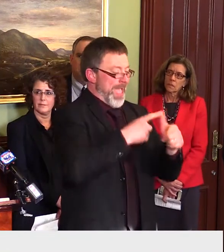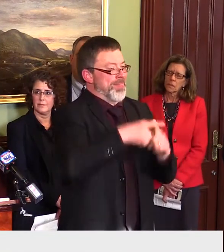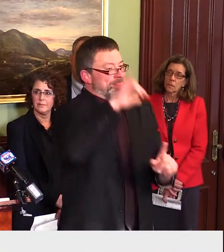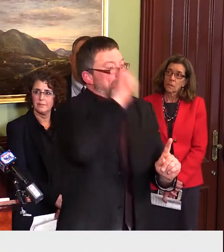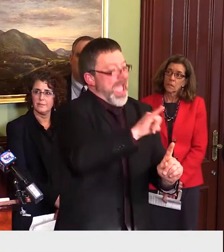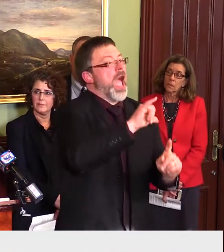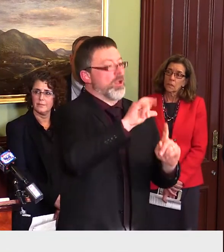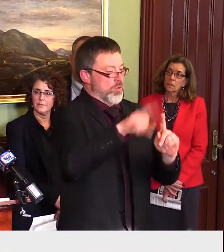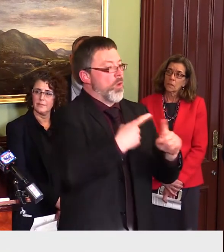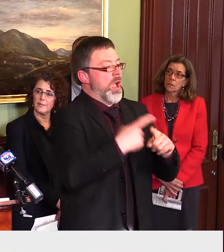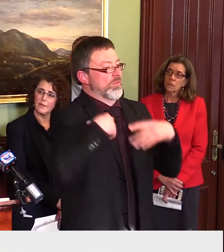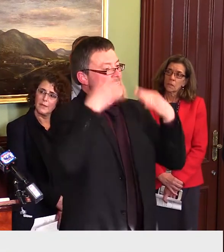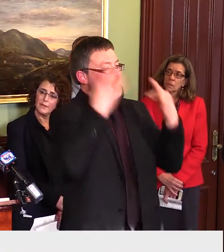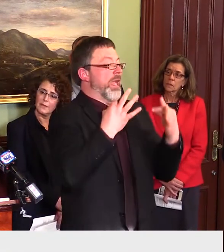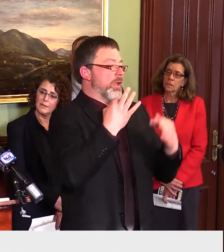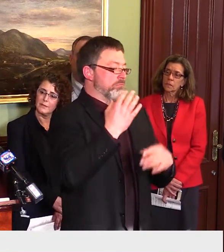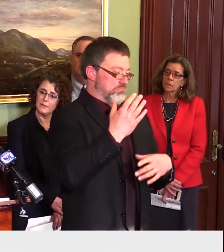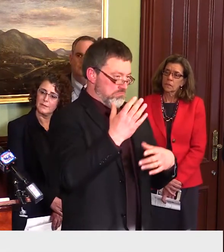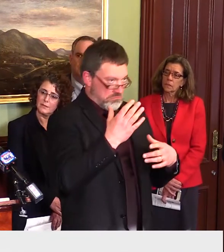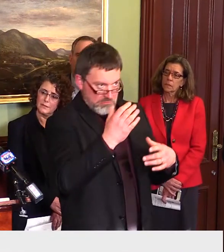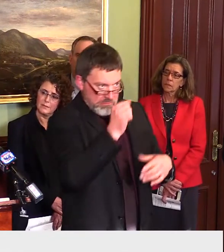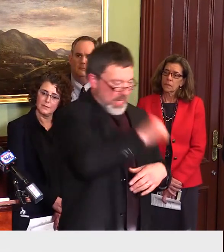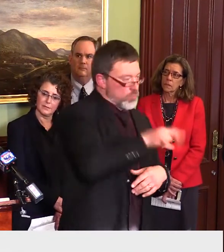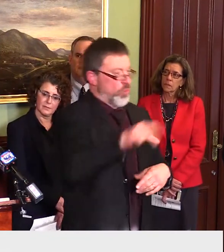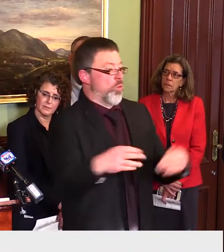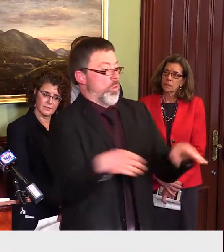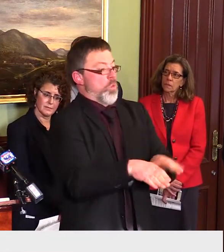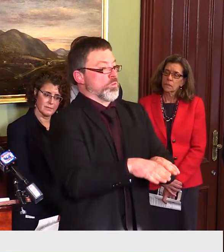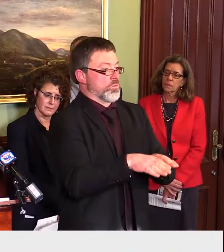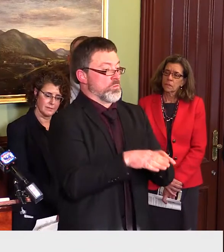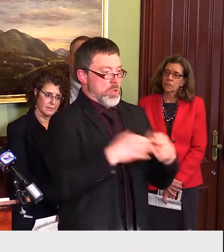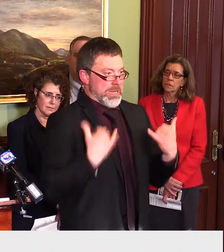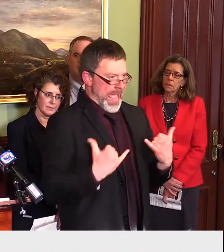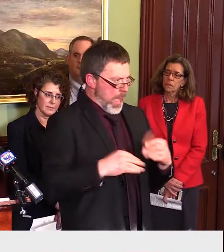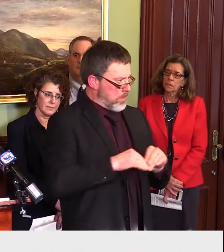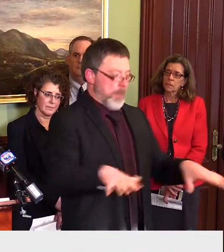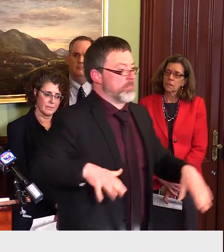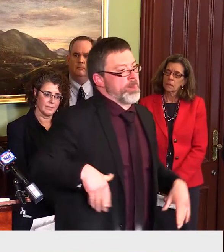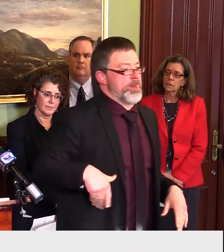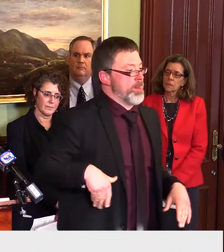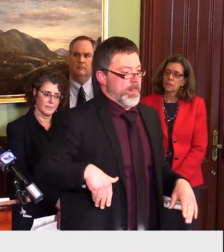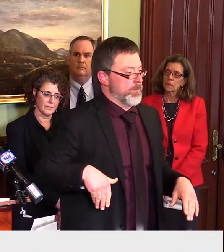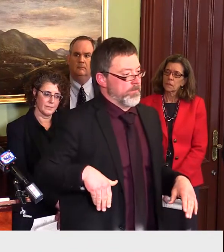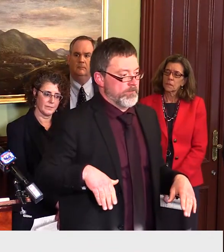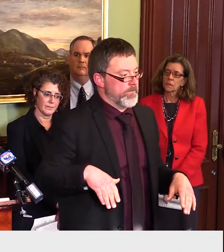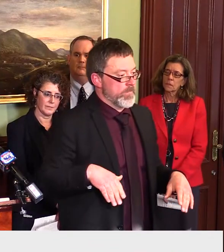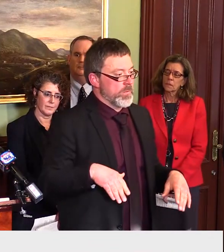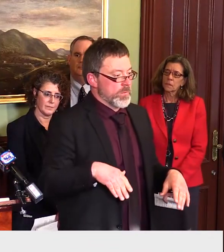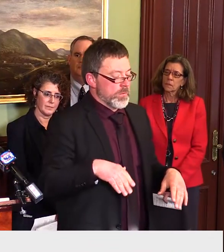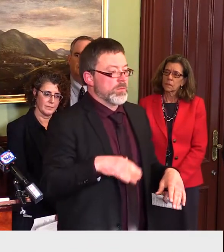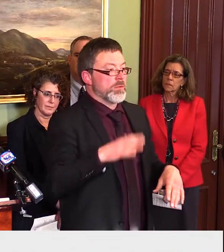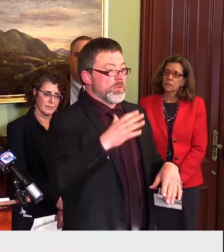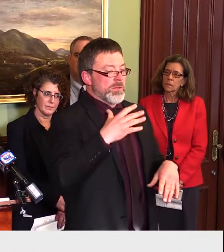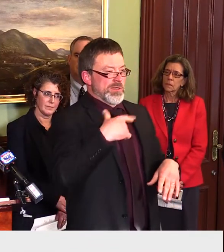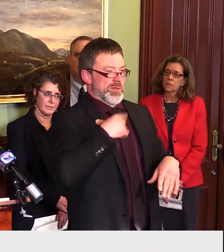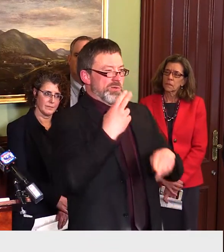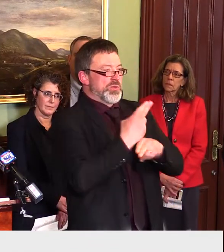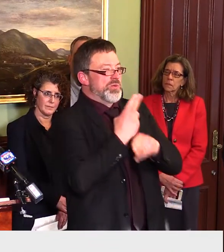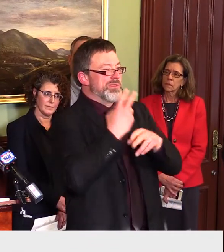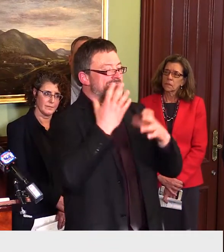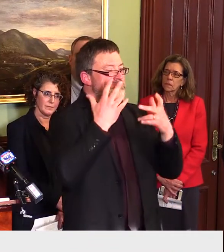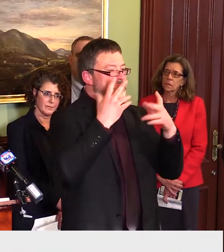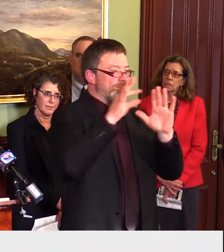on mathematical modeling data, but it's not believed that very early in an outbreak,